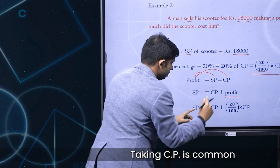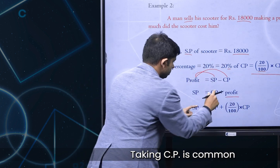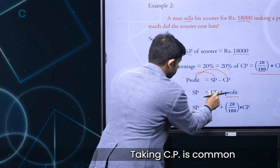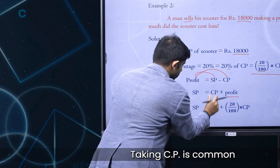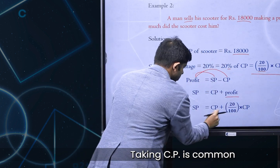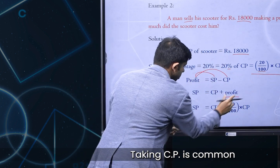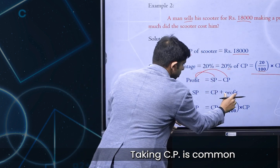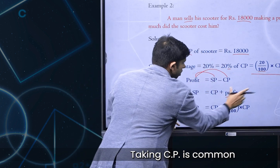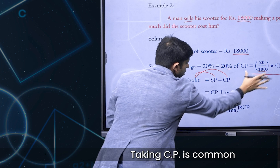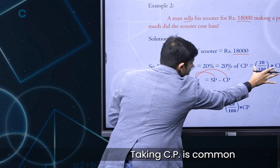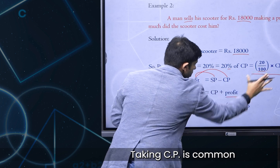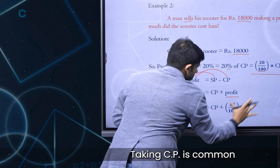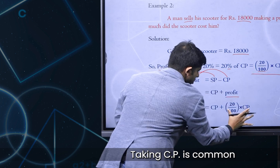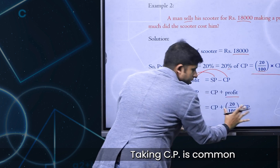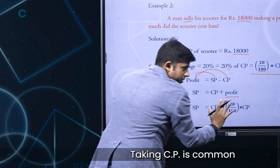price common.